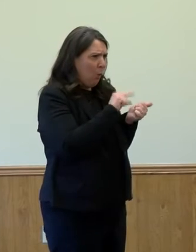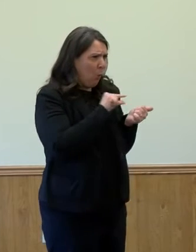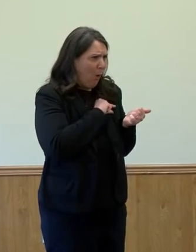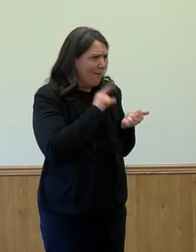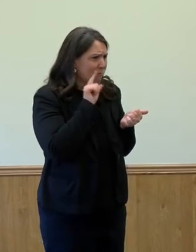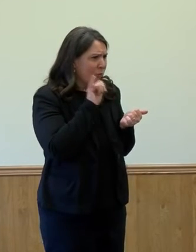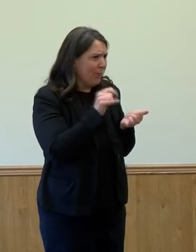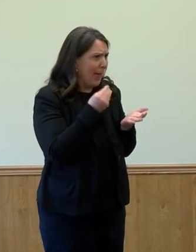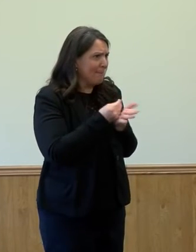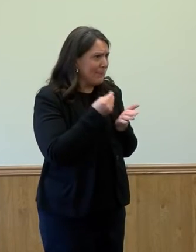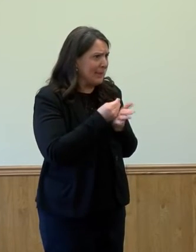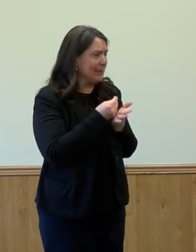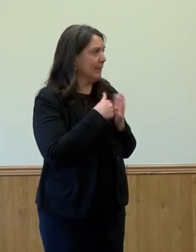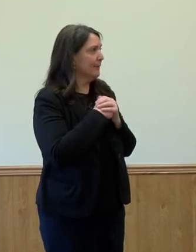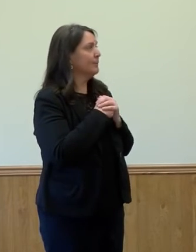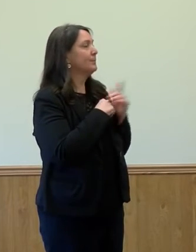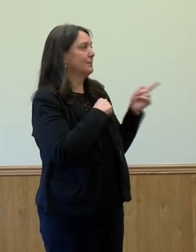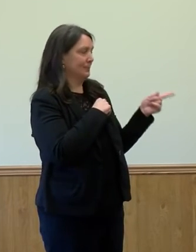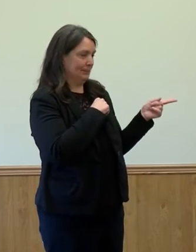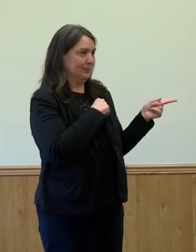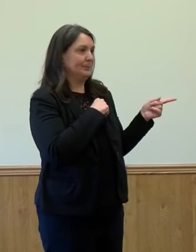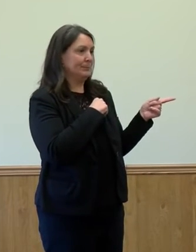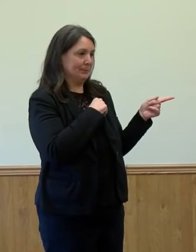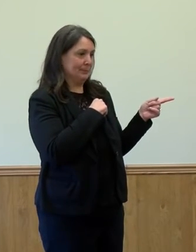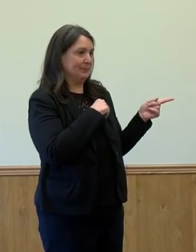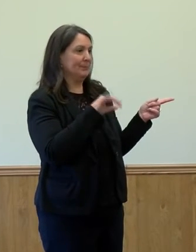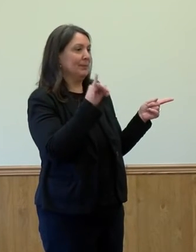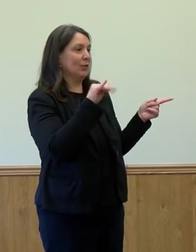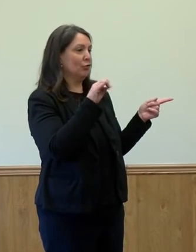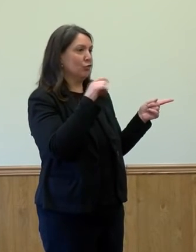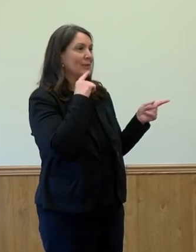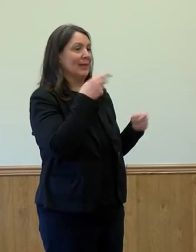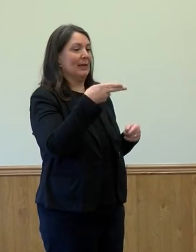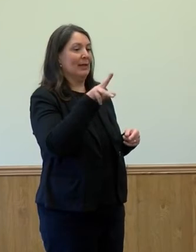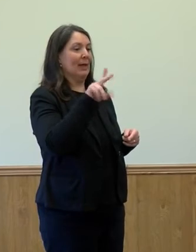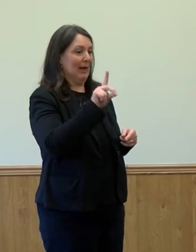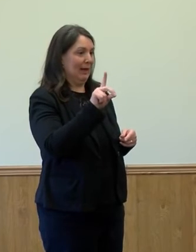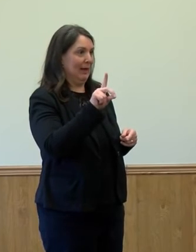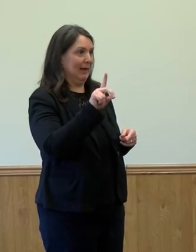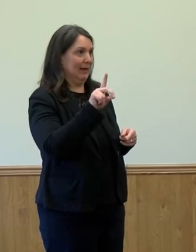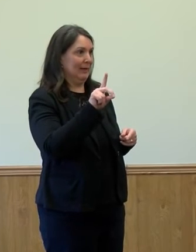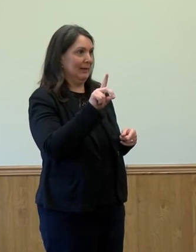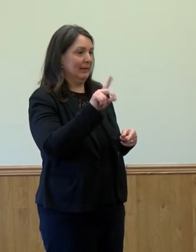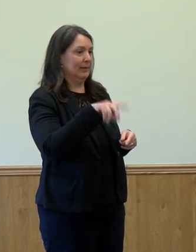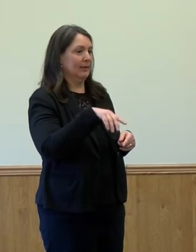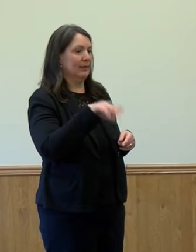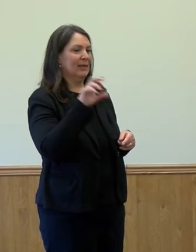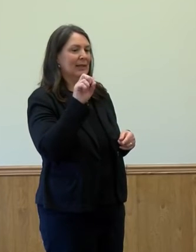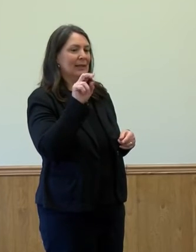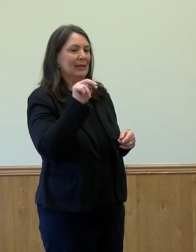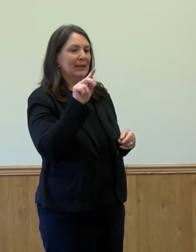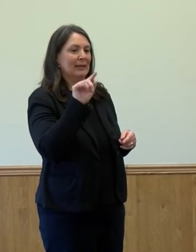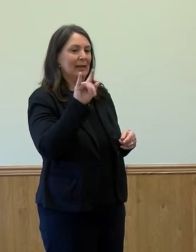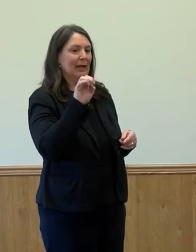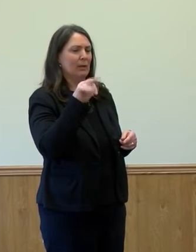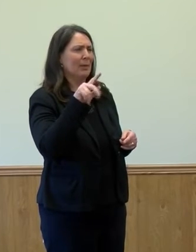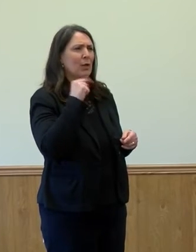Yeah, it's a HUD entitlement. It's for our money, so it's 80% of area median income. If you go to our